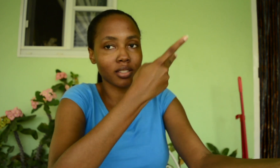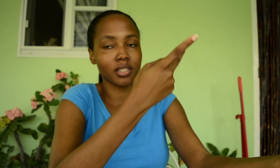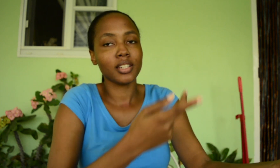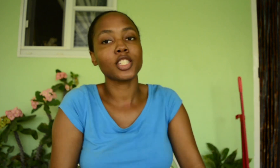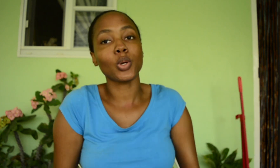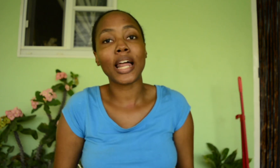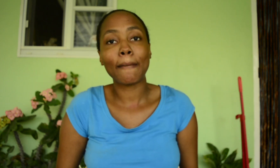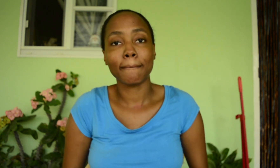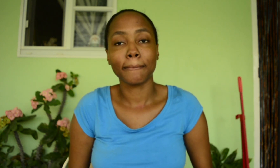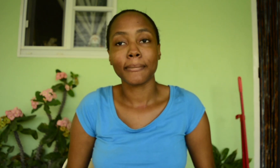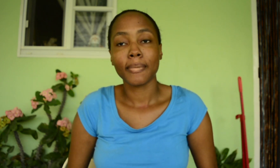yes. So lamb.